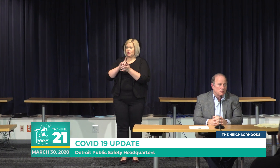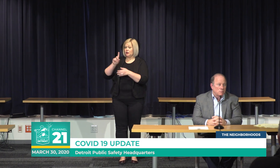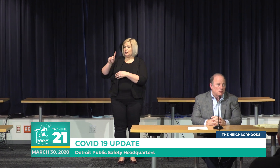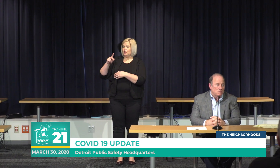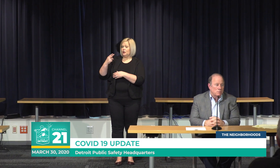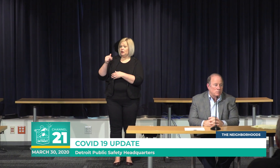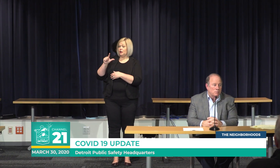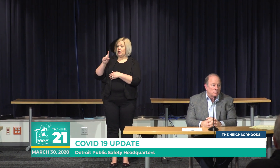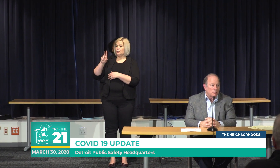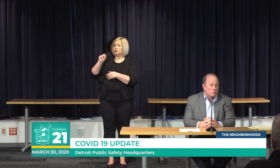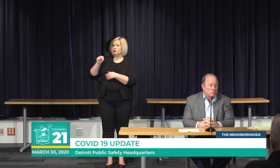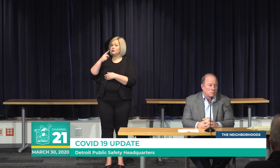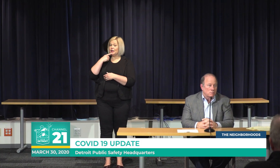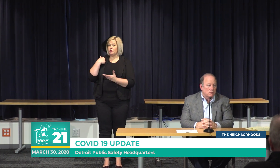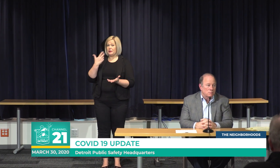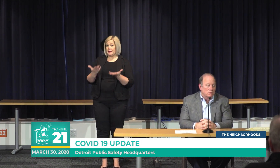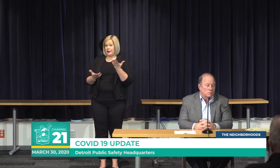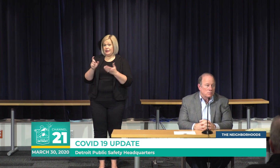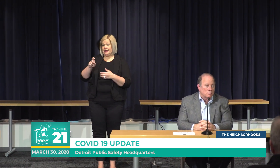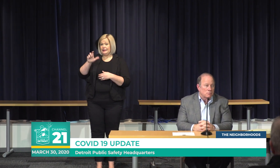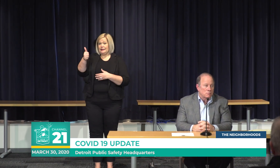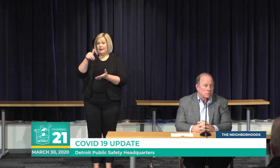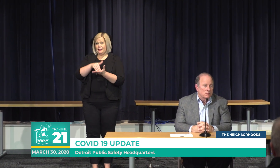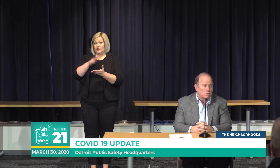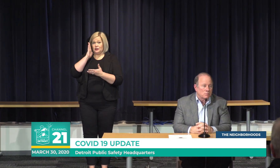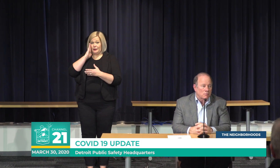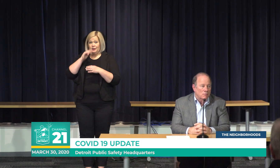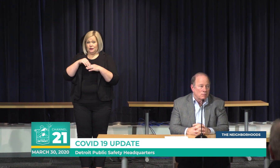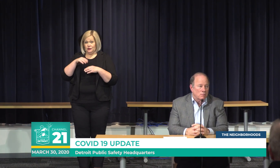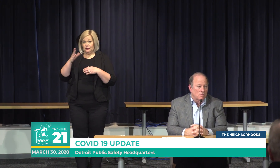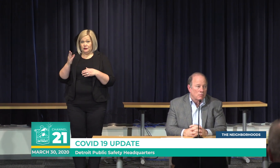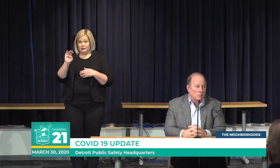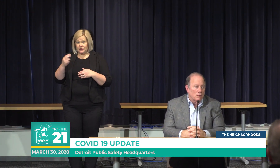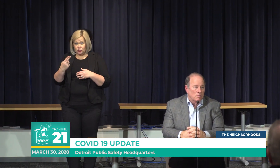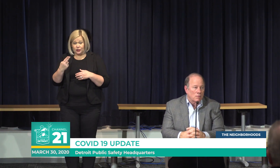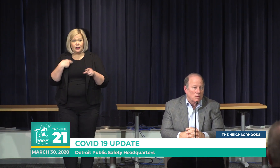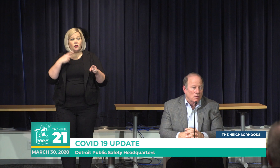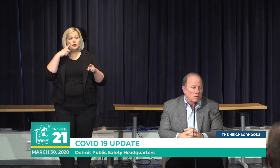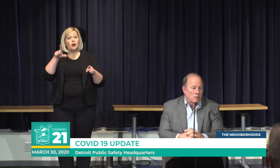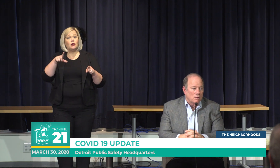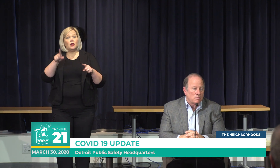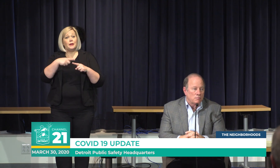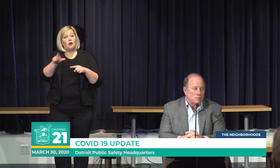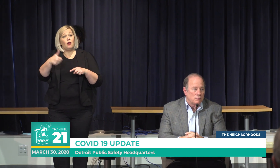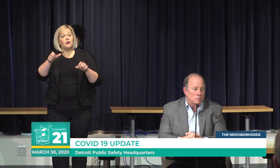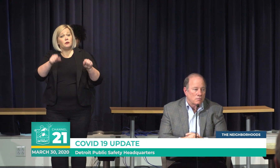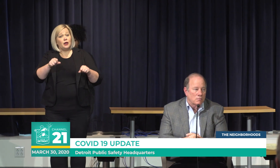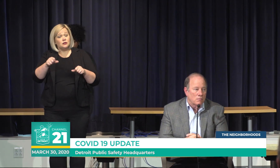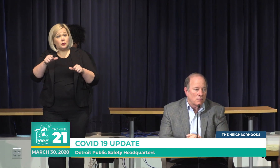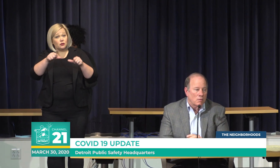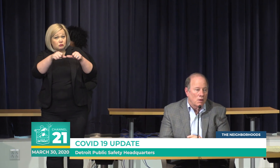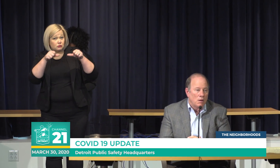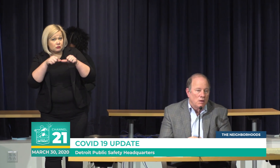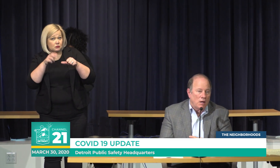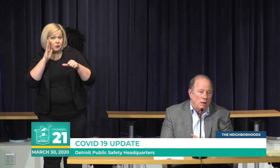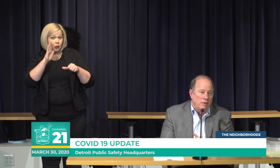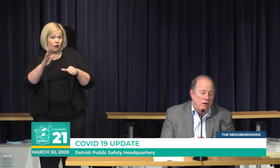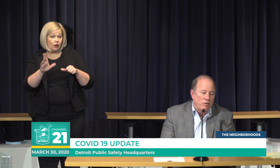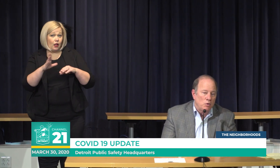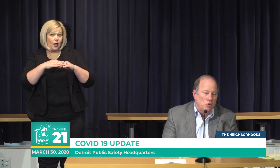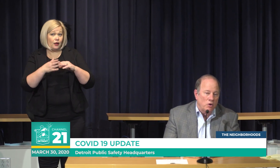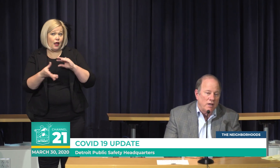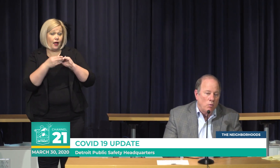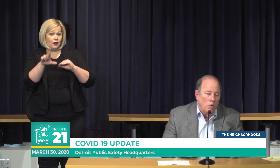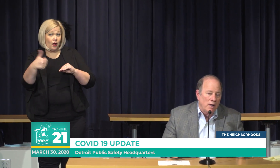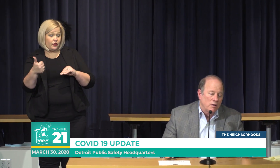might be like 10,000 beds in Michigan. And I'm just curious, have you thought about other possible sites, or are you expecting there will be others? Yeah, I mean,